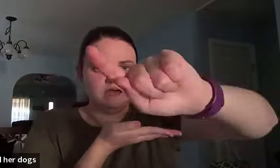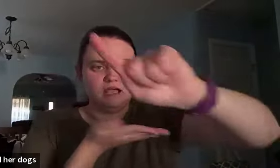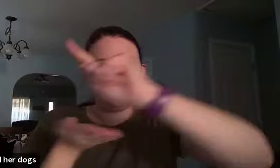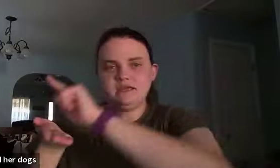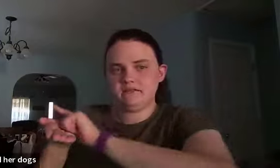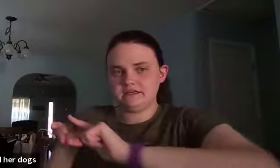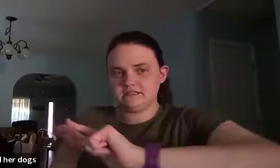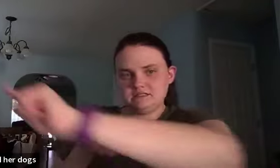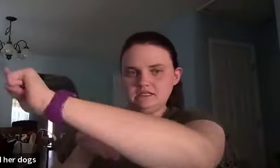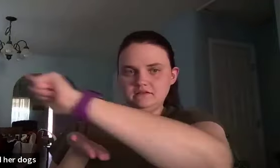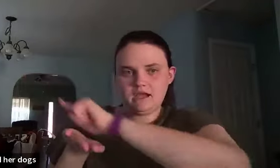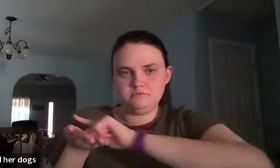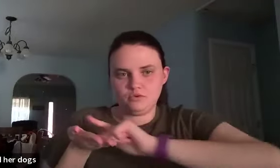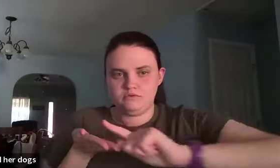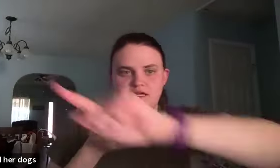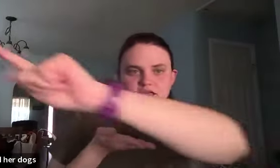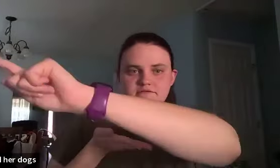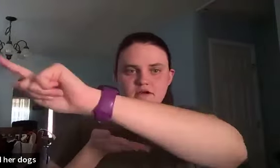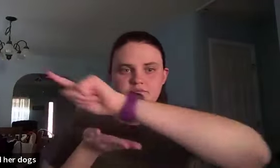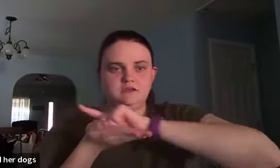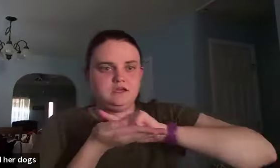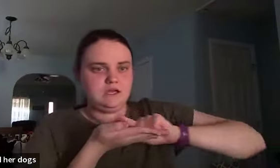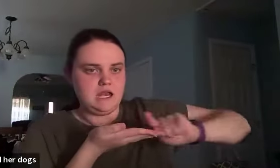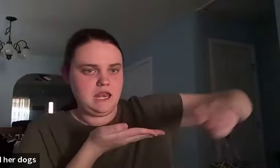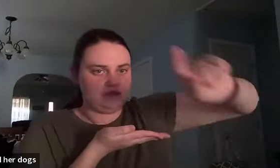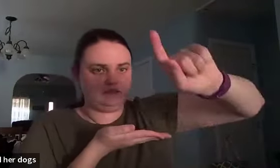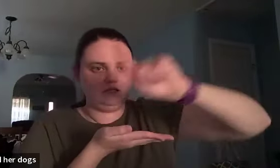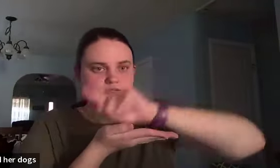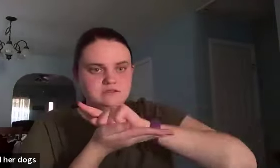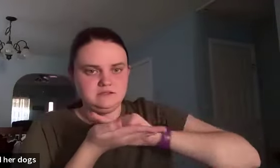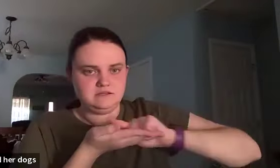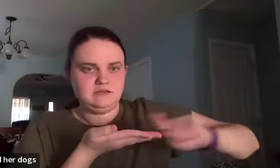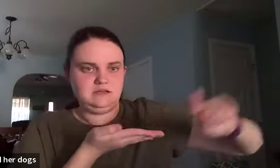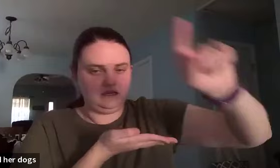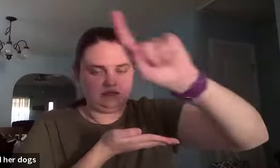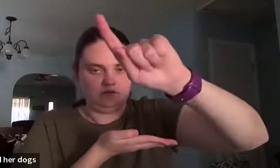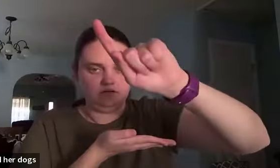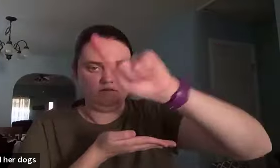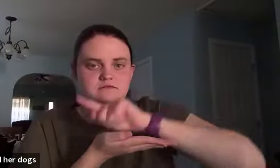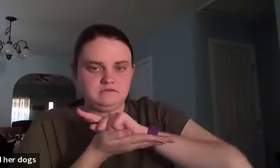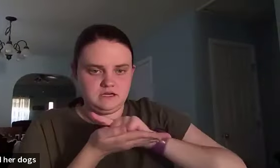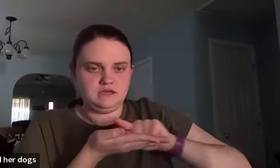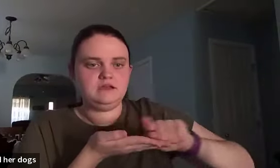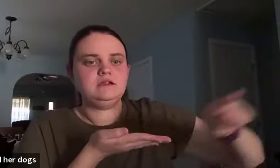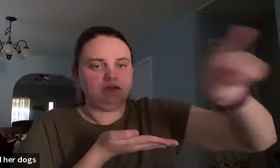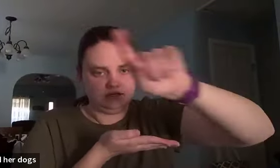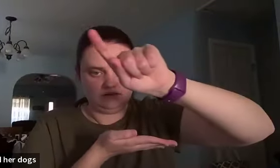like I'm making like a C, like I'm bringing it in front of me. Next week. Next week. Okay? Next